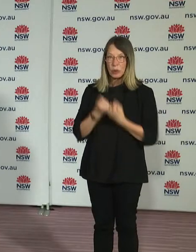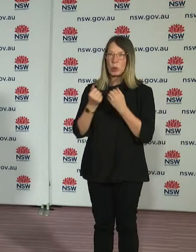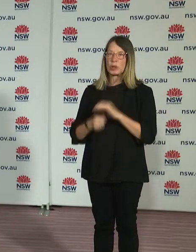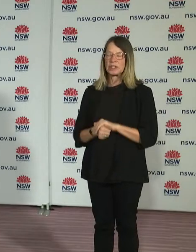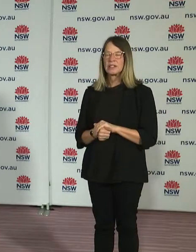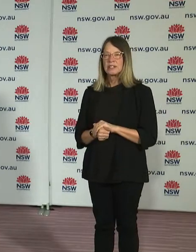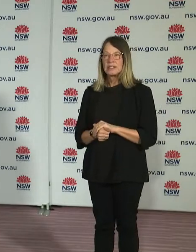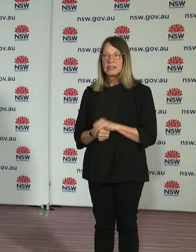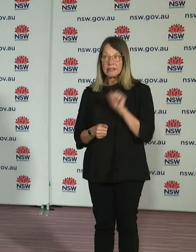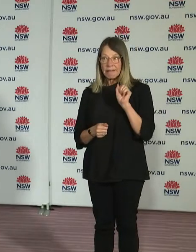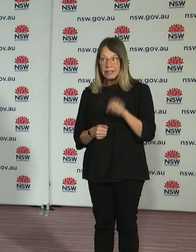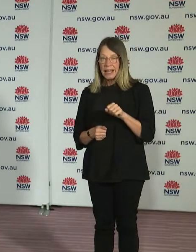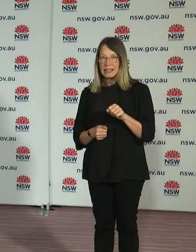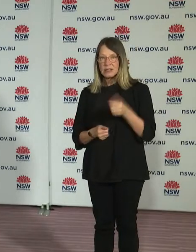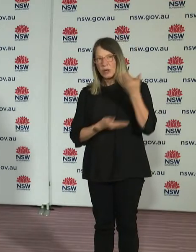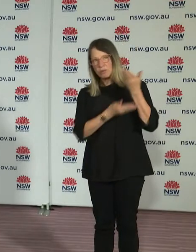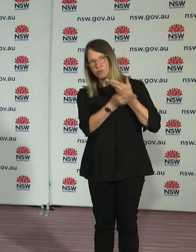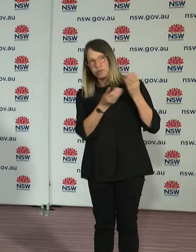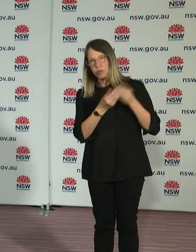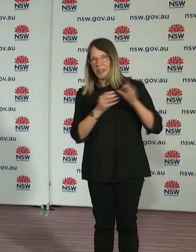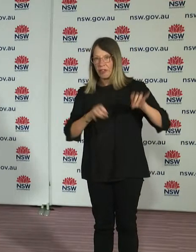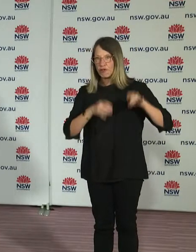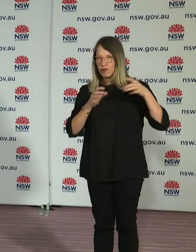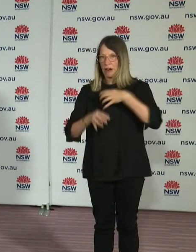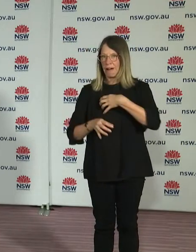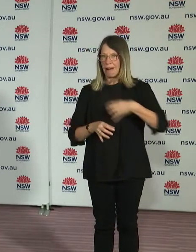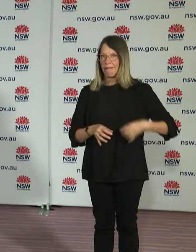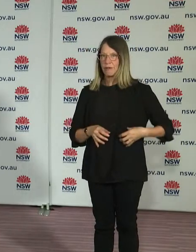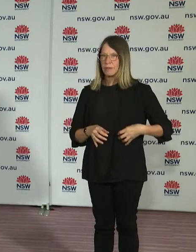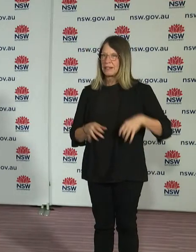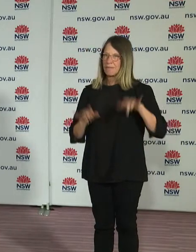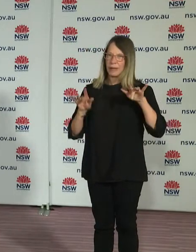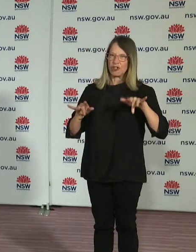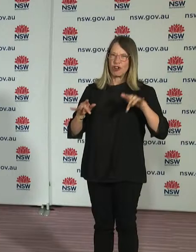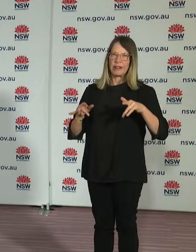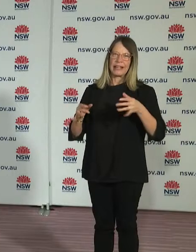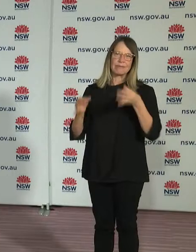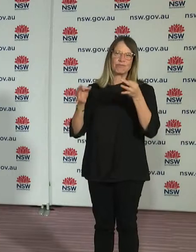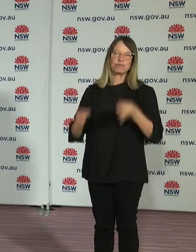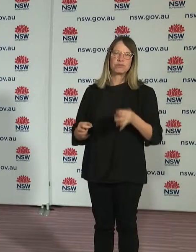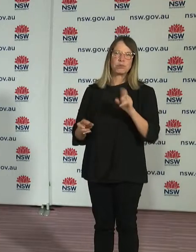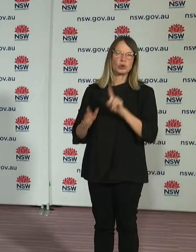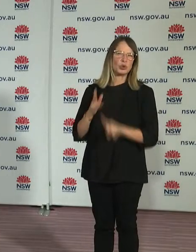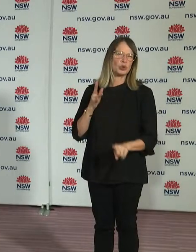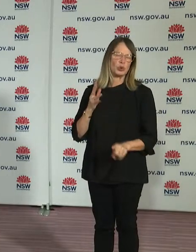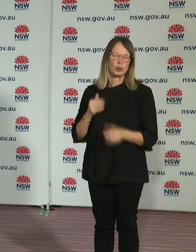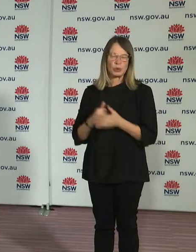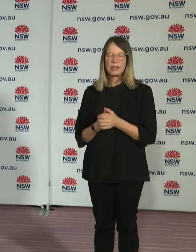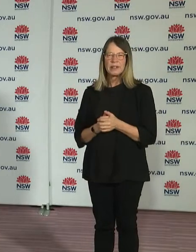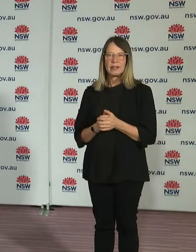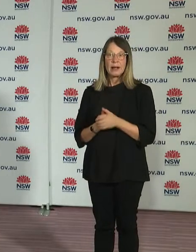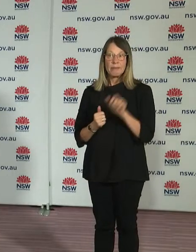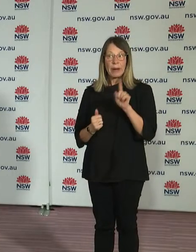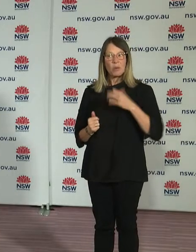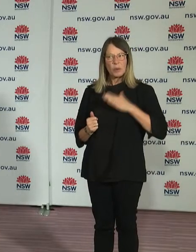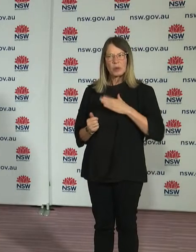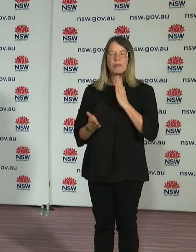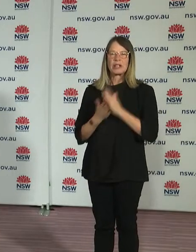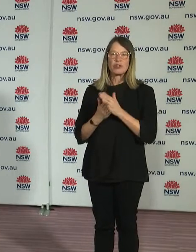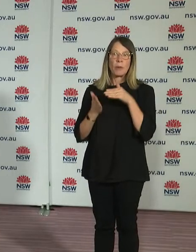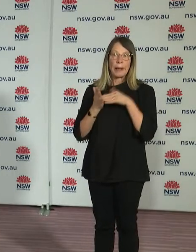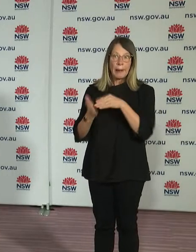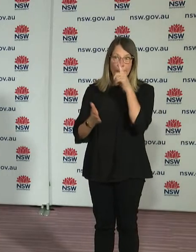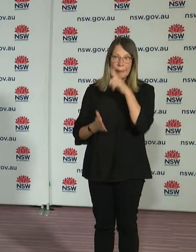federal colleagues. But I suspect it will be a much more targeted approach because we want to make sure we help those who genuinely need it.